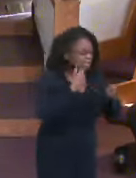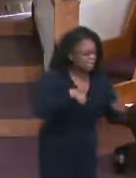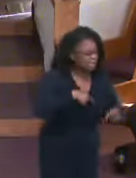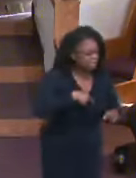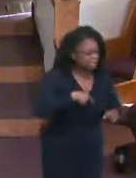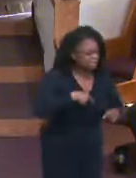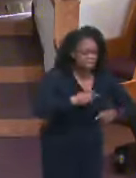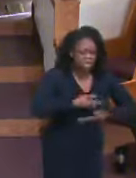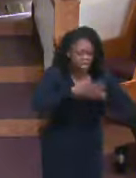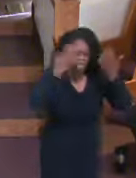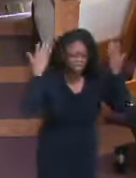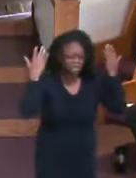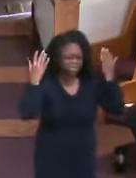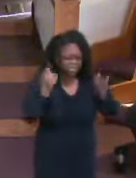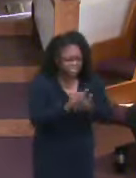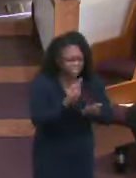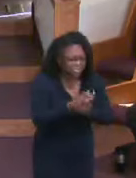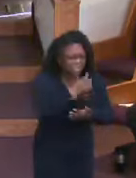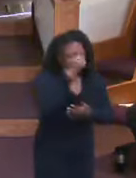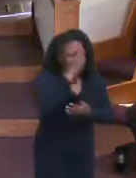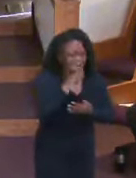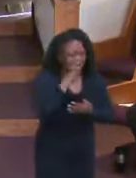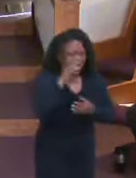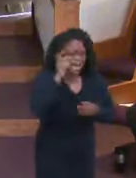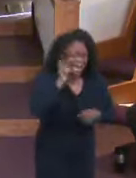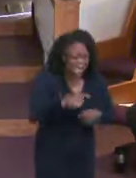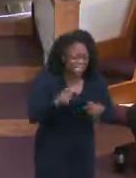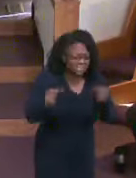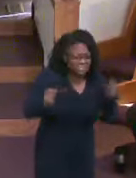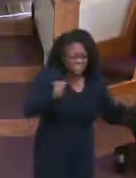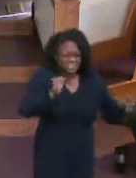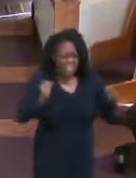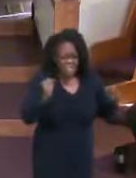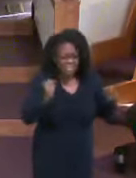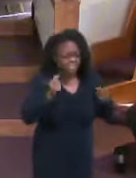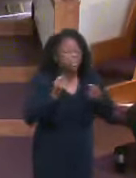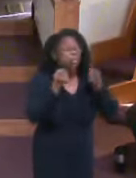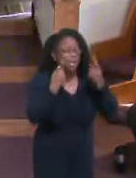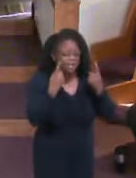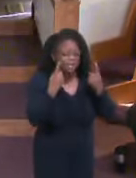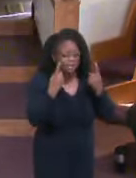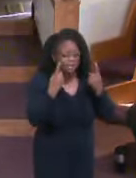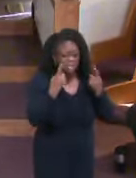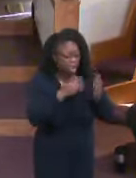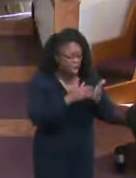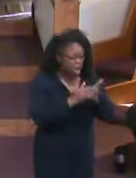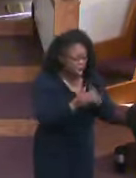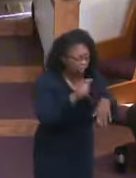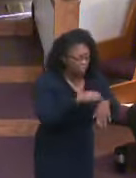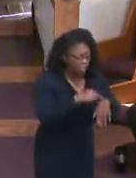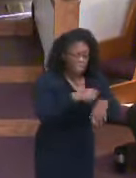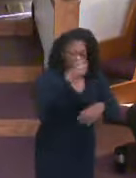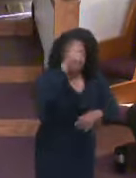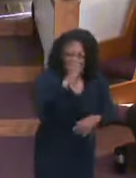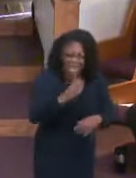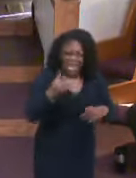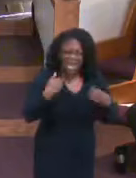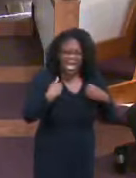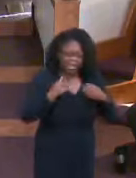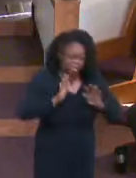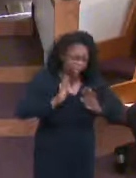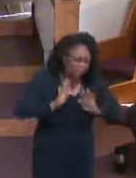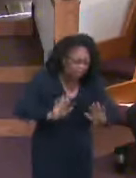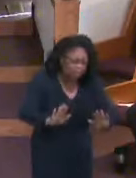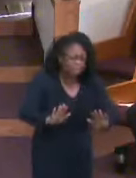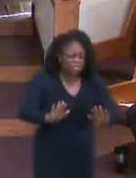that. Sometimes God has to shake us in order to wake us. Oftentimes, God has to push us